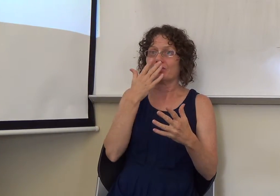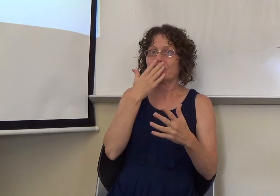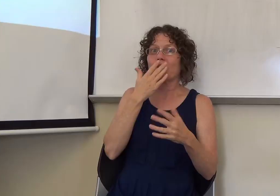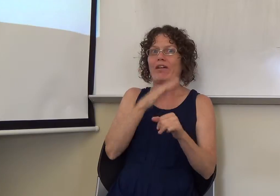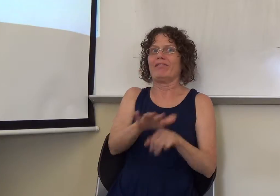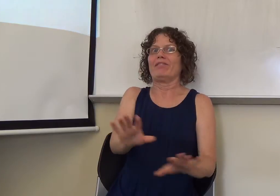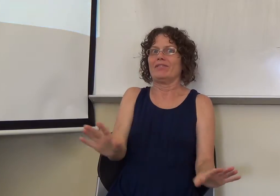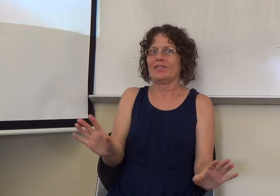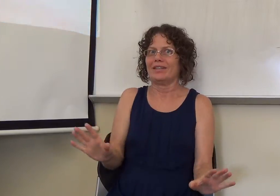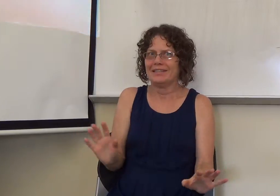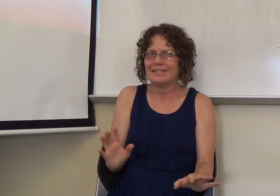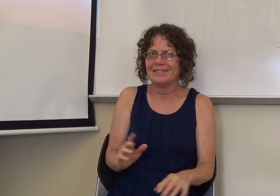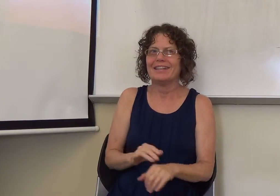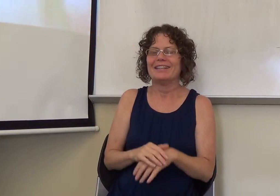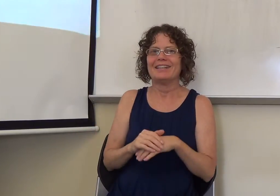Okay? So,